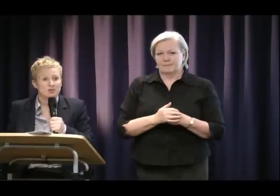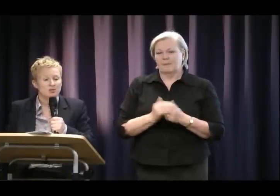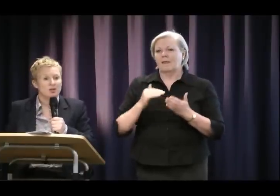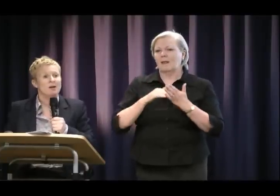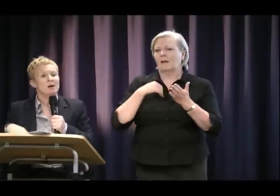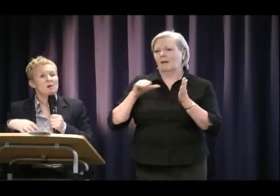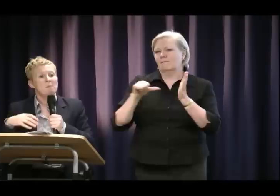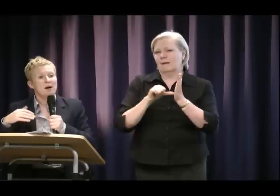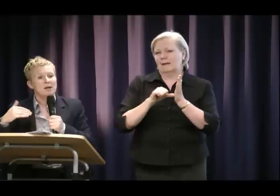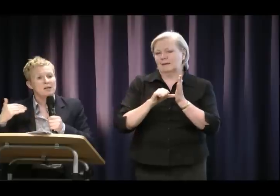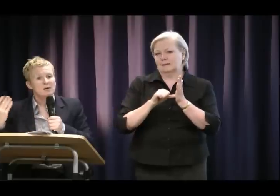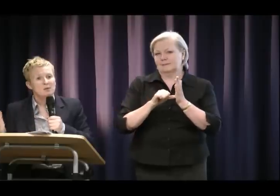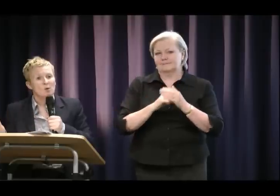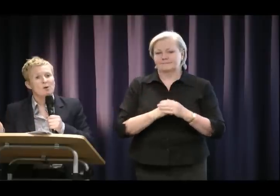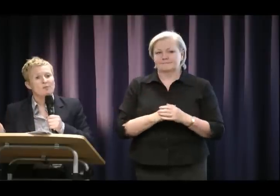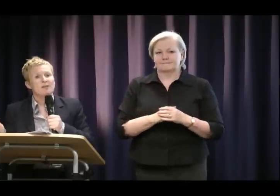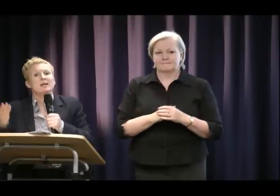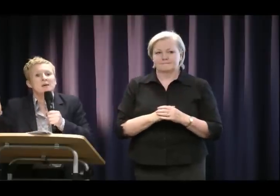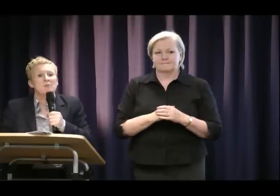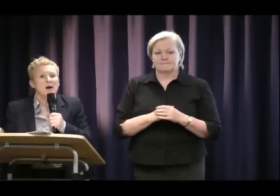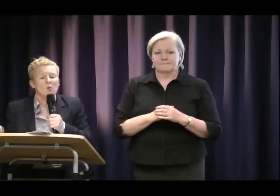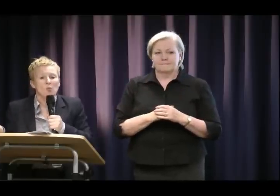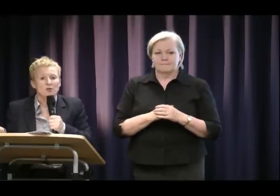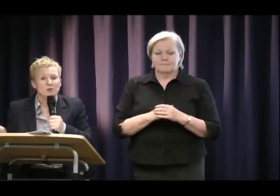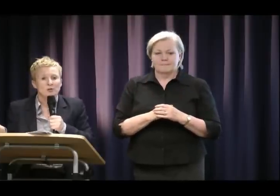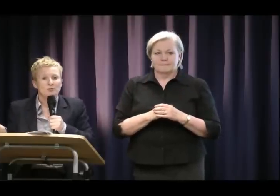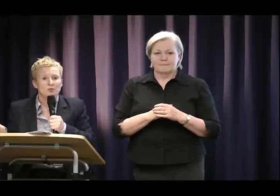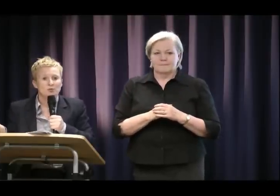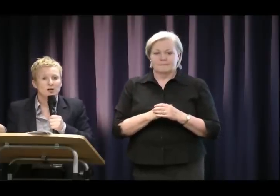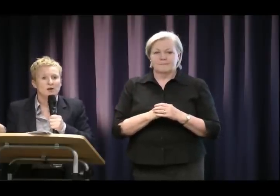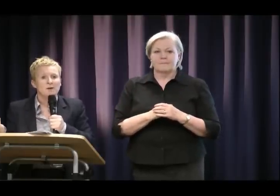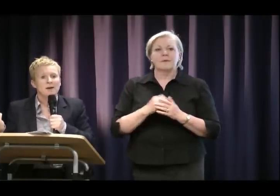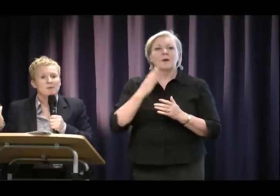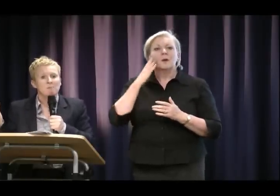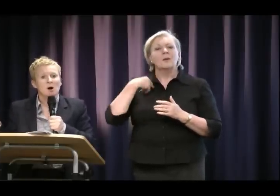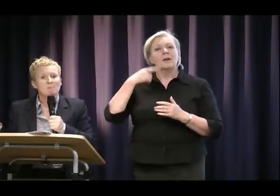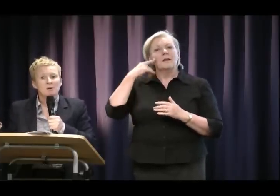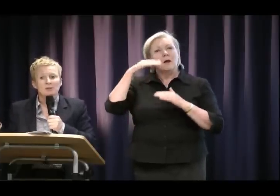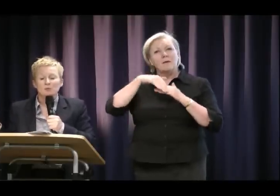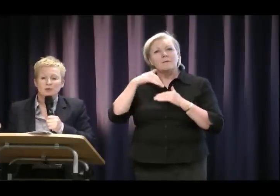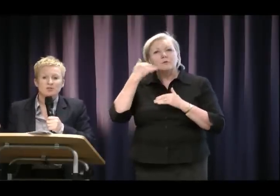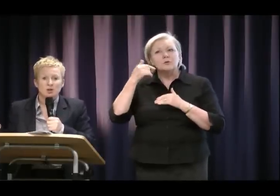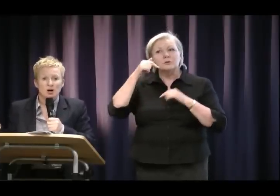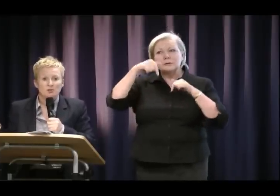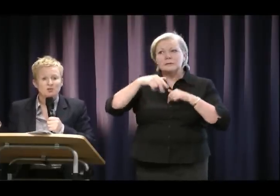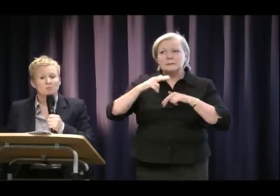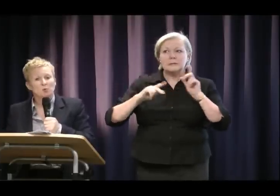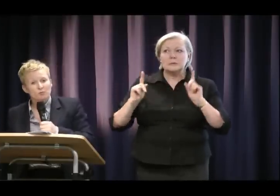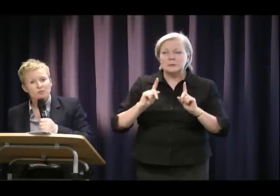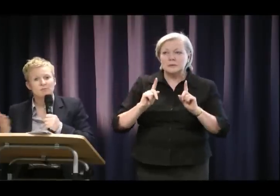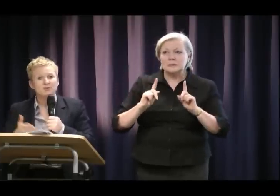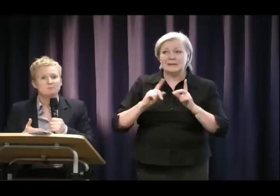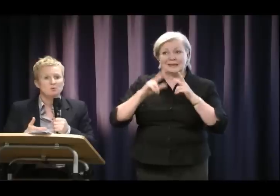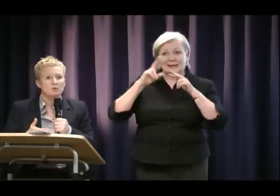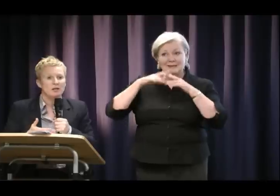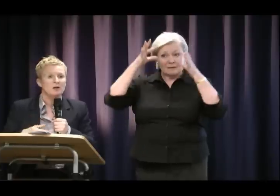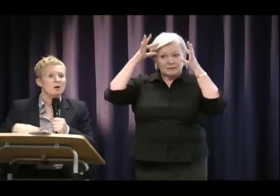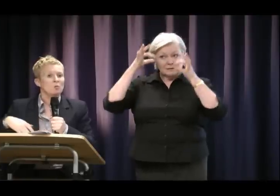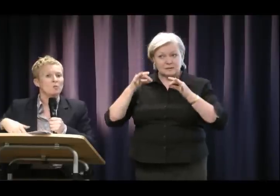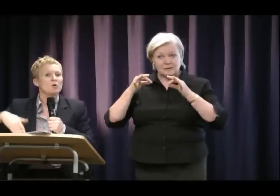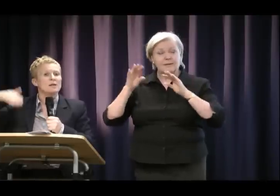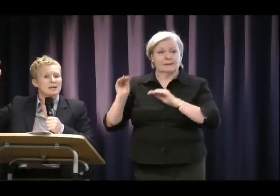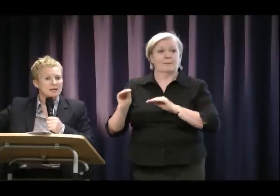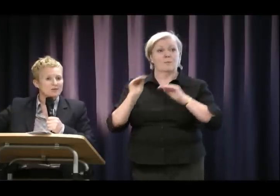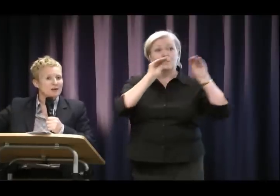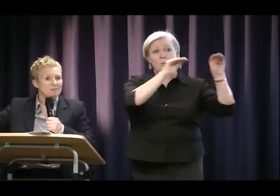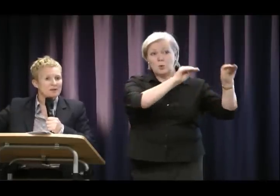financial position. But when we're thinking about what we do in the future, it might be if we decided to move from this building,